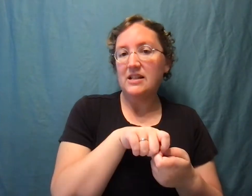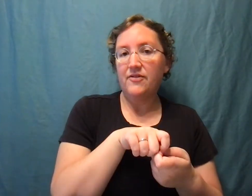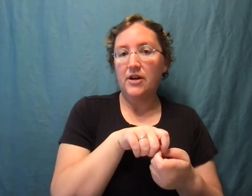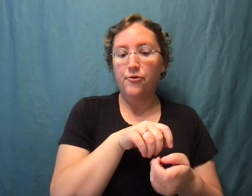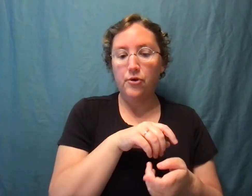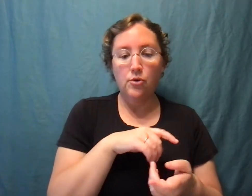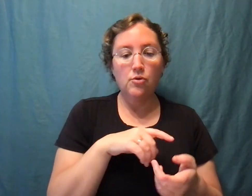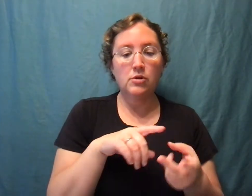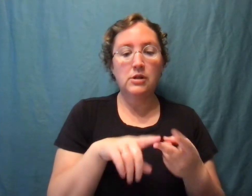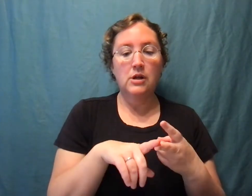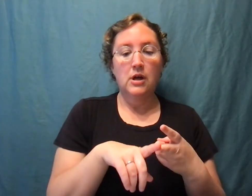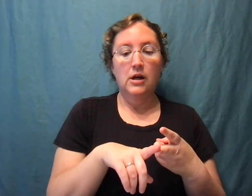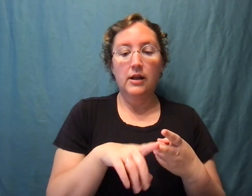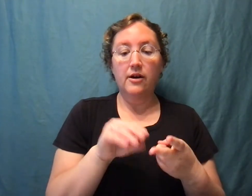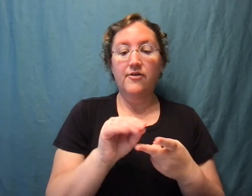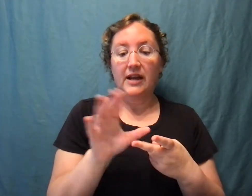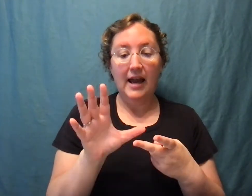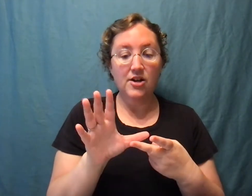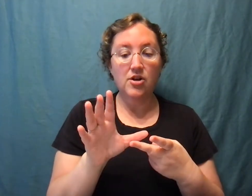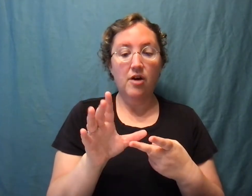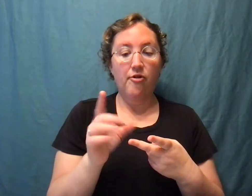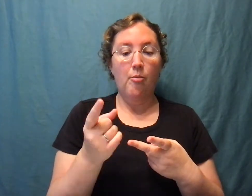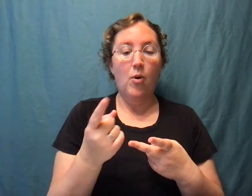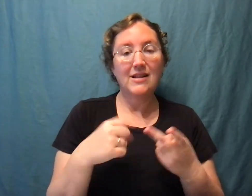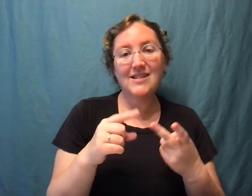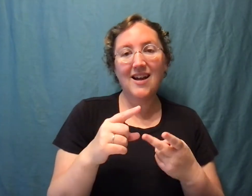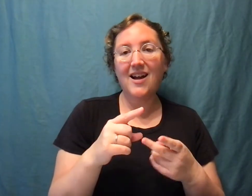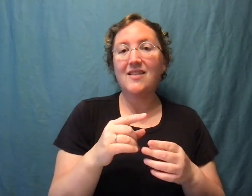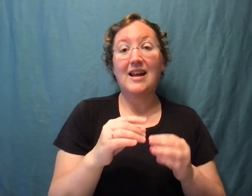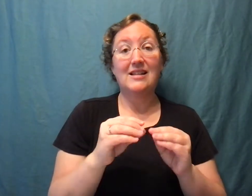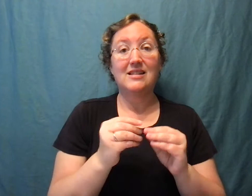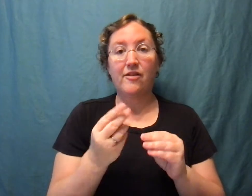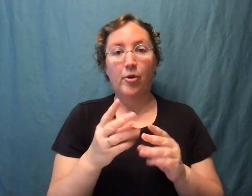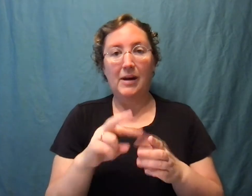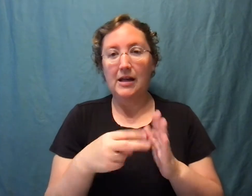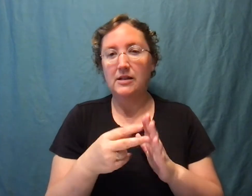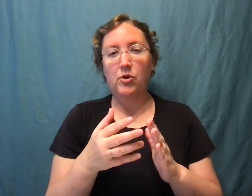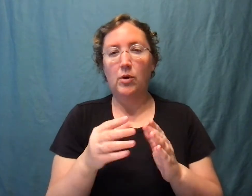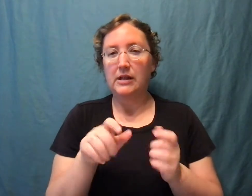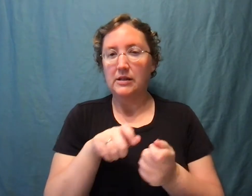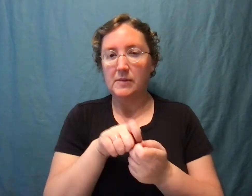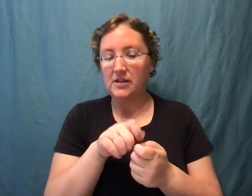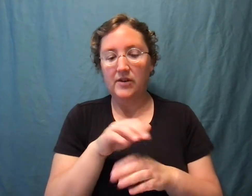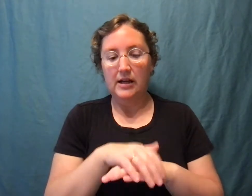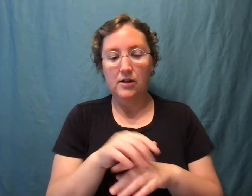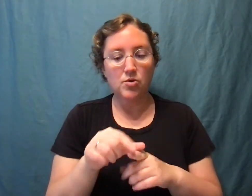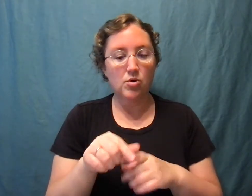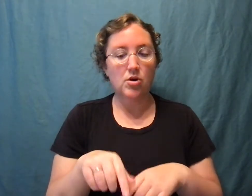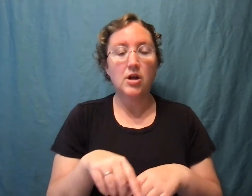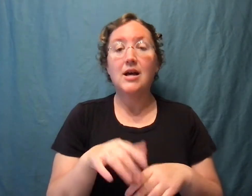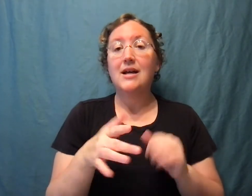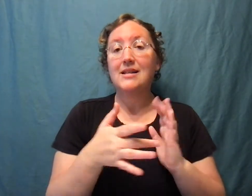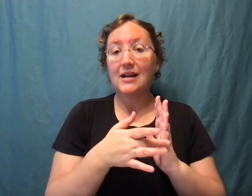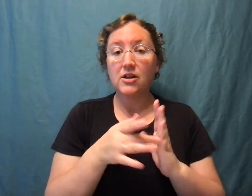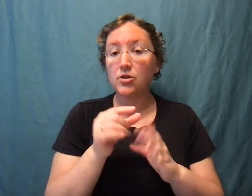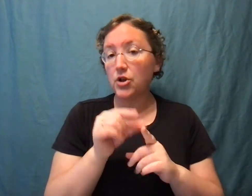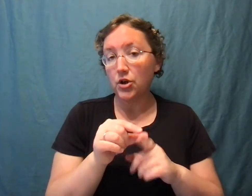specific foods, clarification from one sign that has several meanings if you want the specific English word, technical